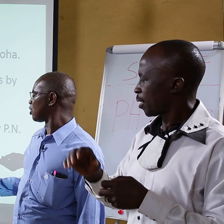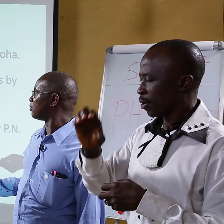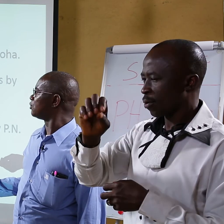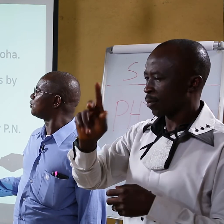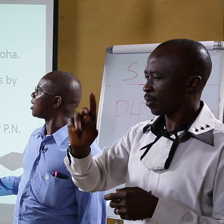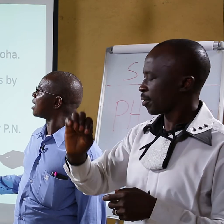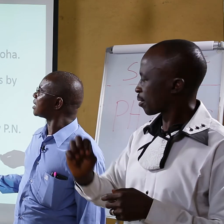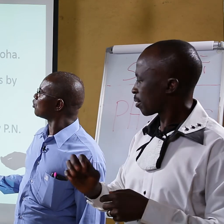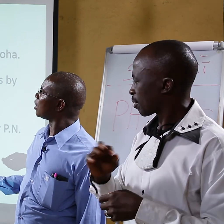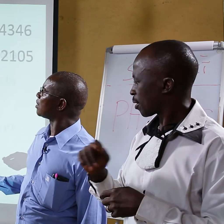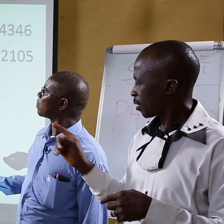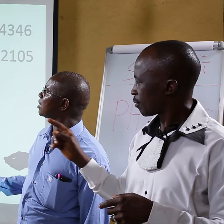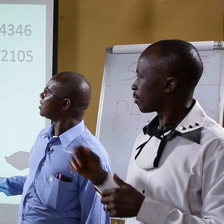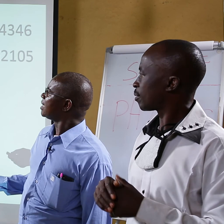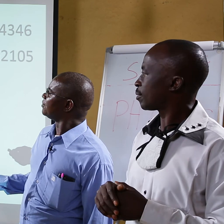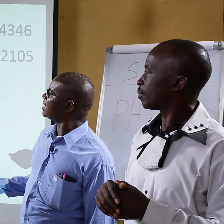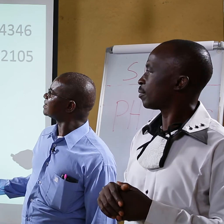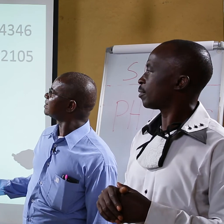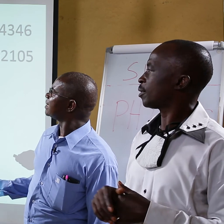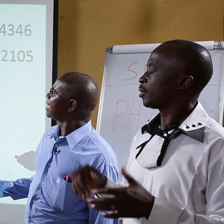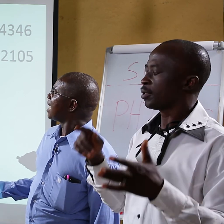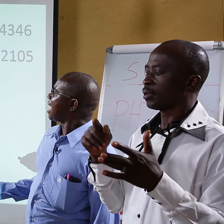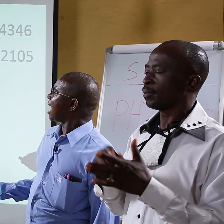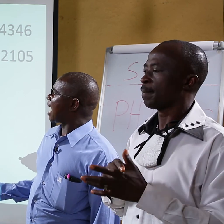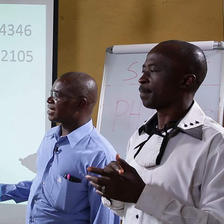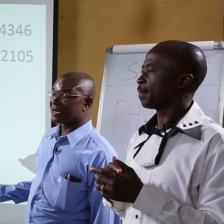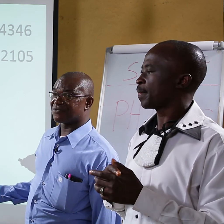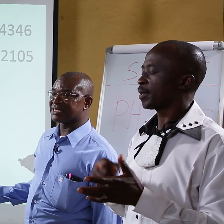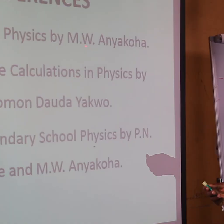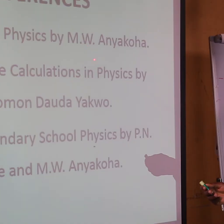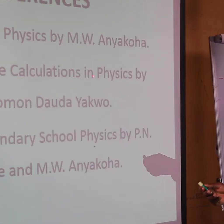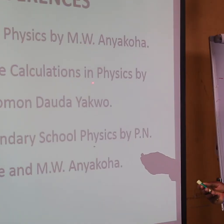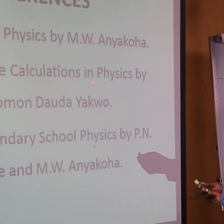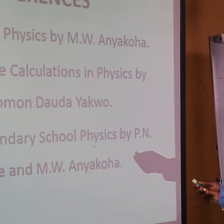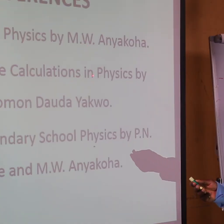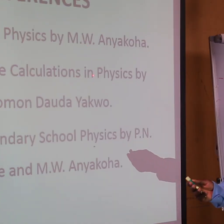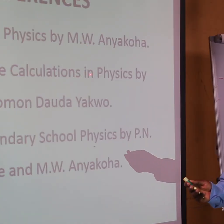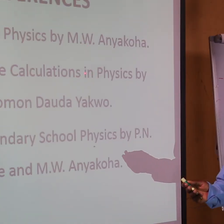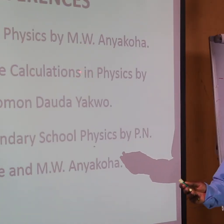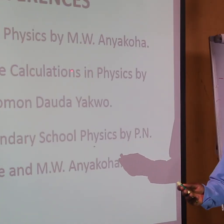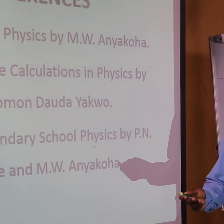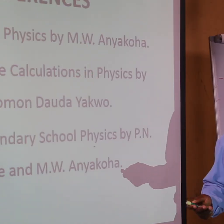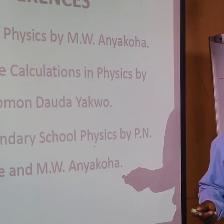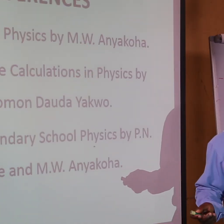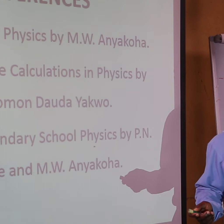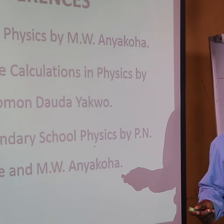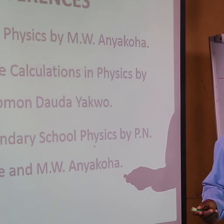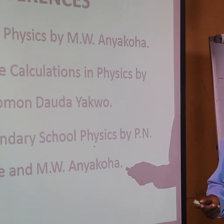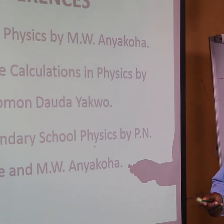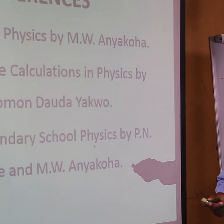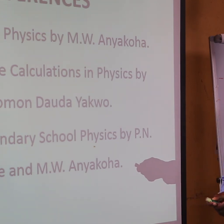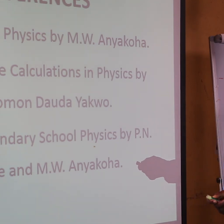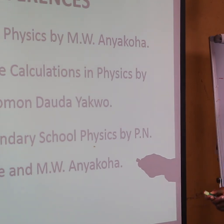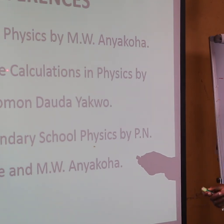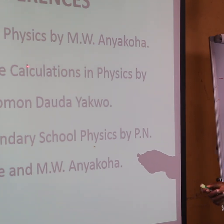and M.W. Anyakoha. These are the references you will get through and solve many